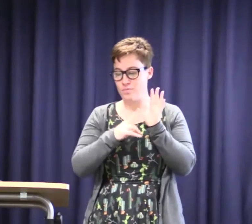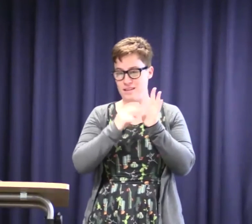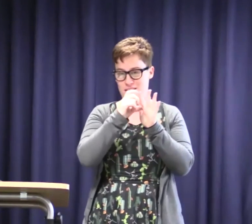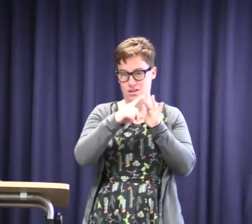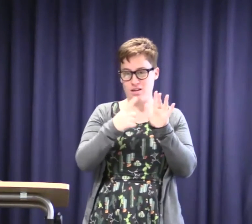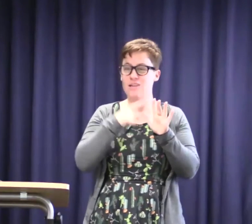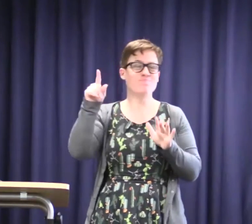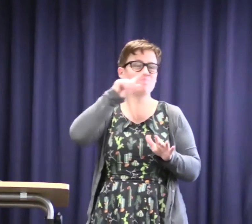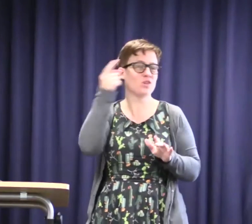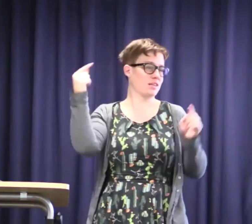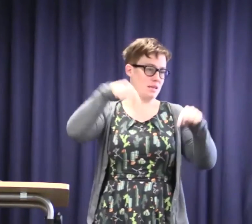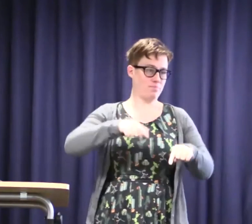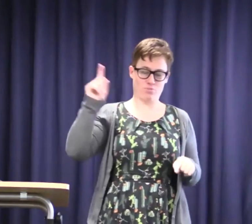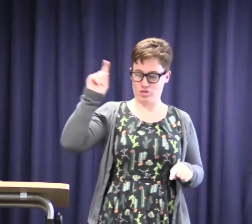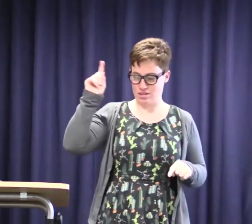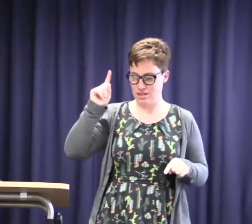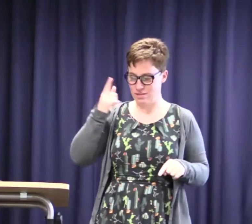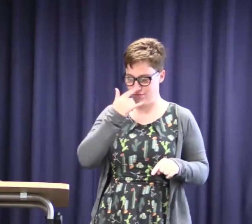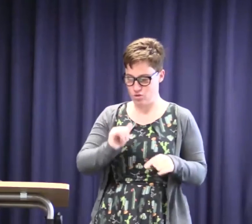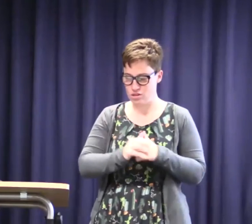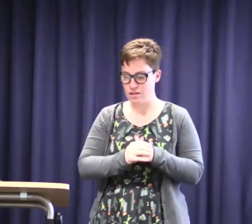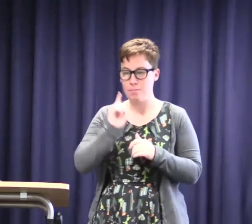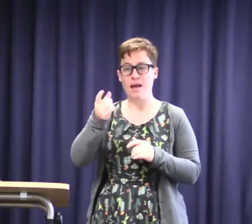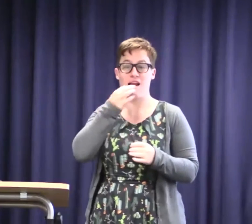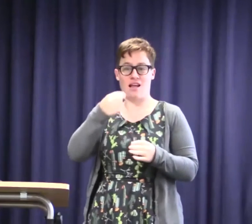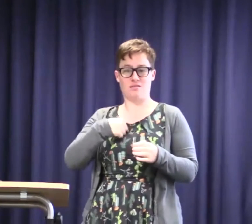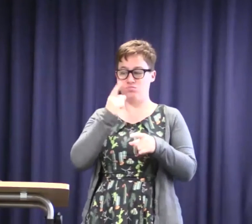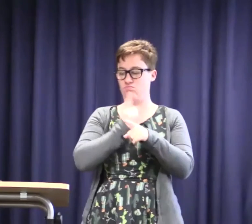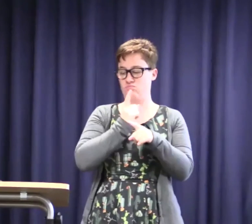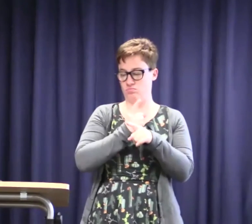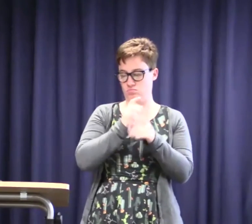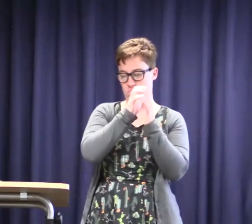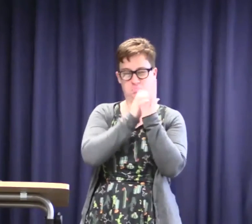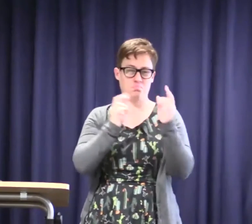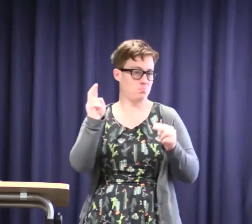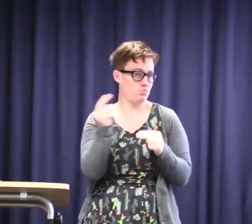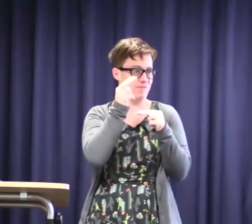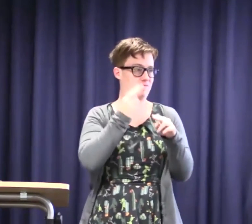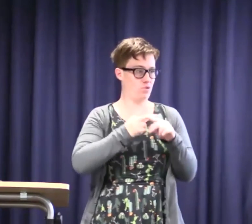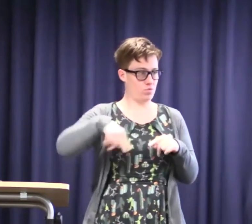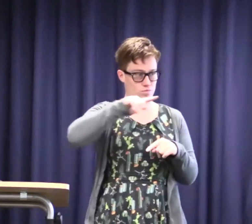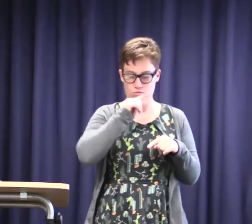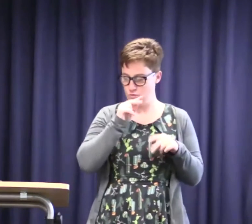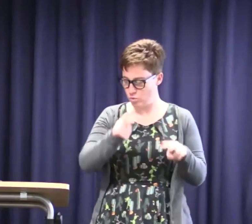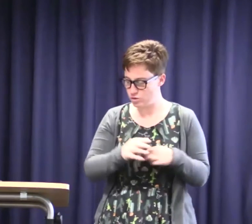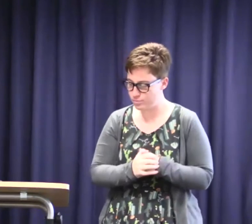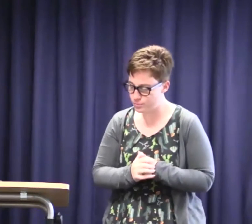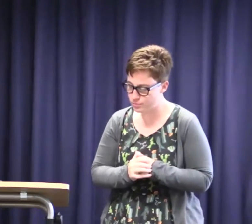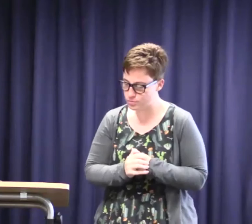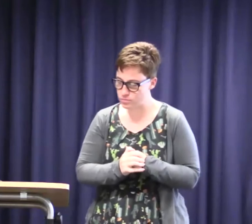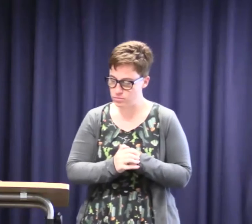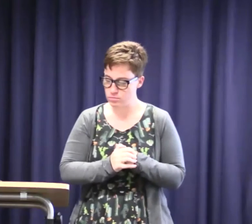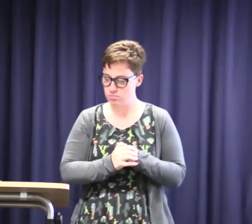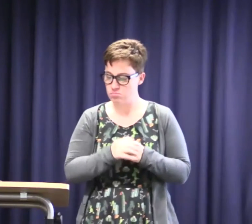This is a statement from the NDIA. Unfortunately, they couldn't join us this evening, but they have asked me to read this statement on